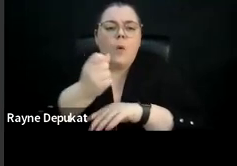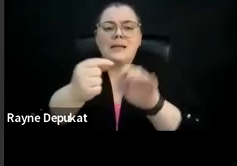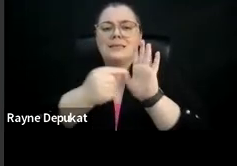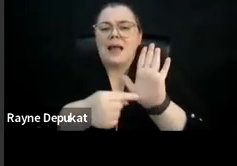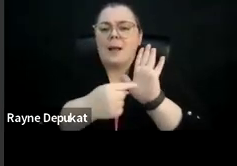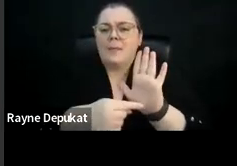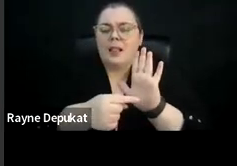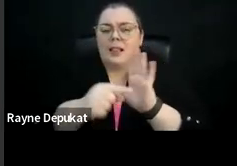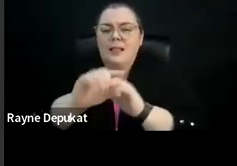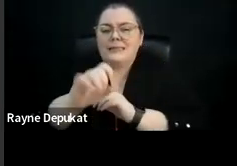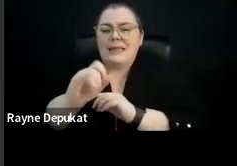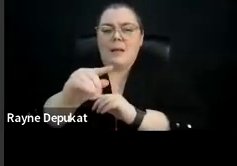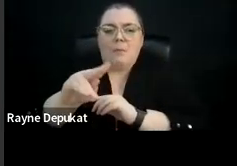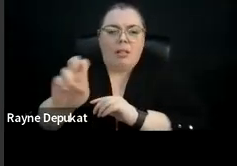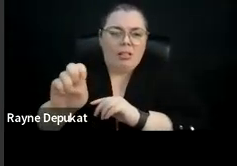So this is one example